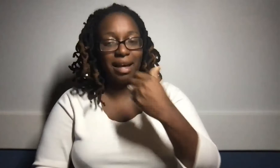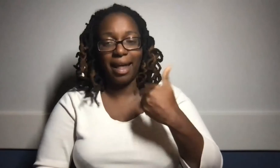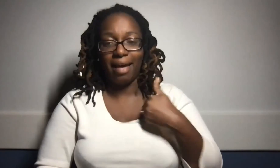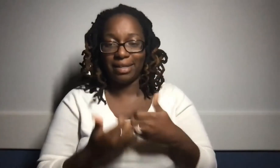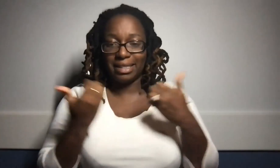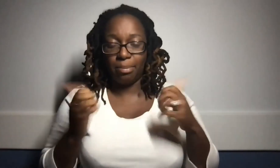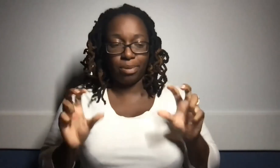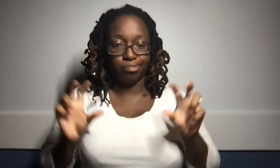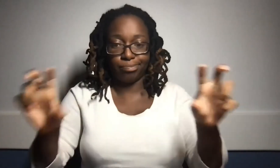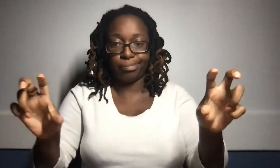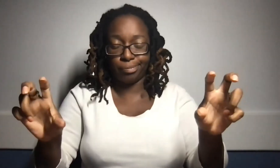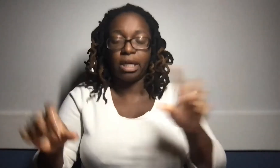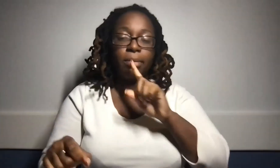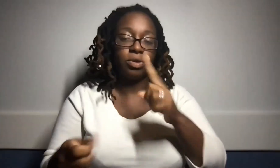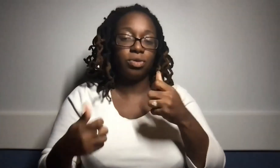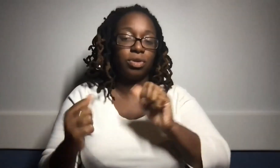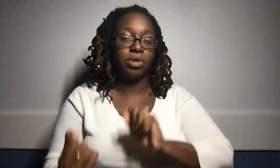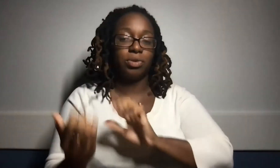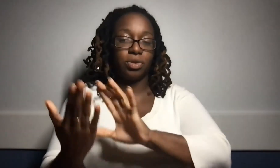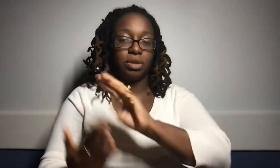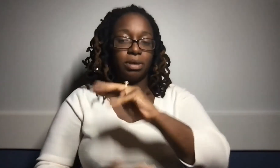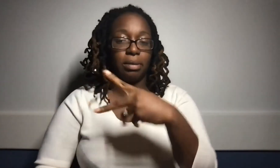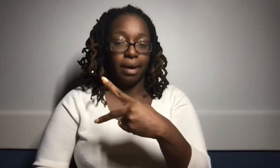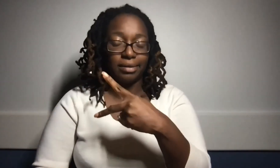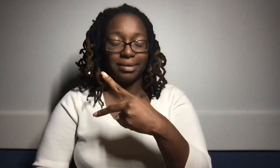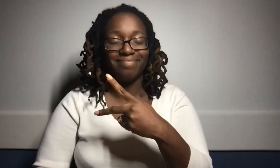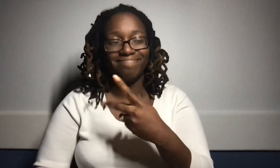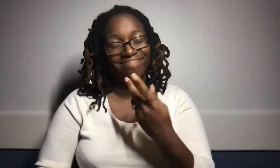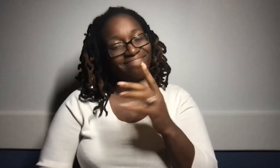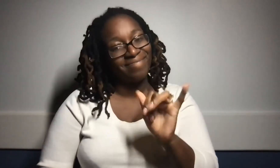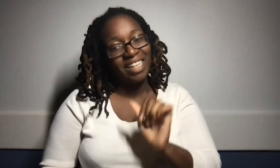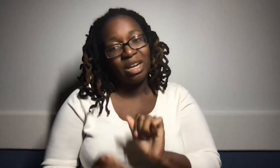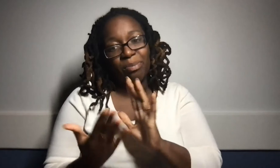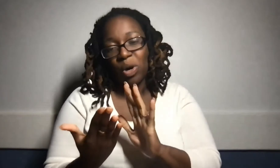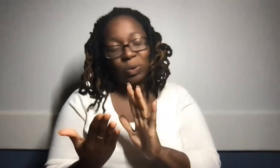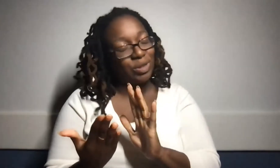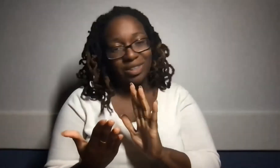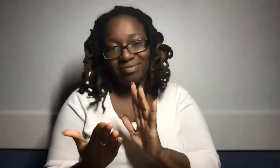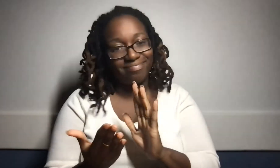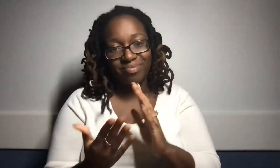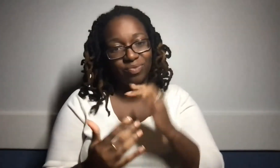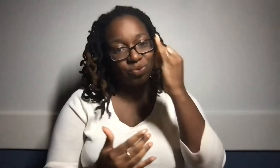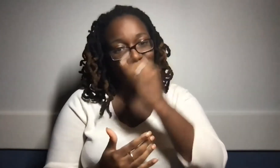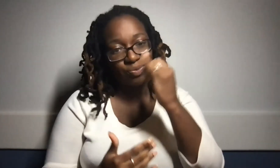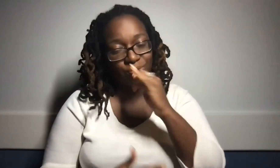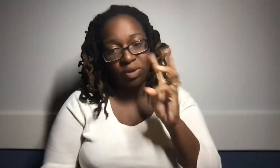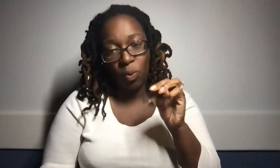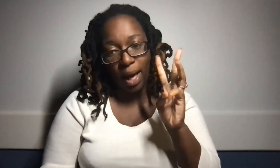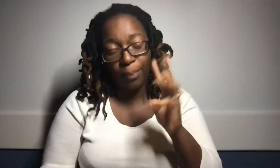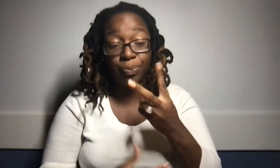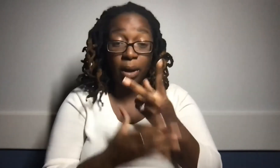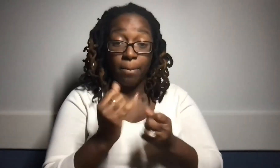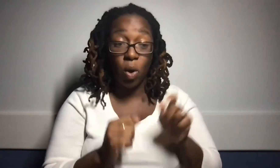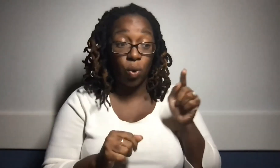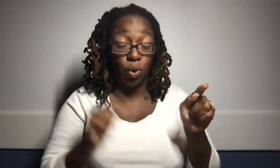funding to address the monkeypox epidemic. This approach is clearly untenable. Both of these public health crises,